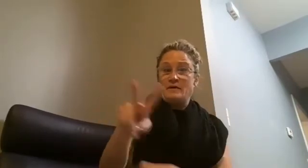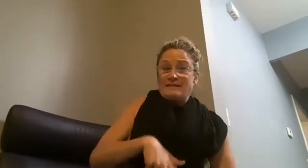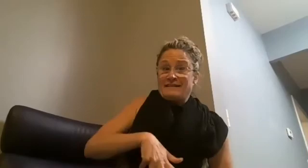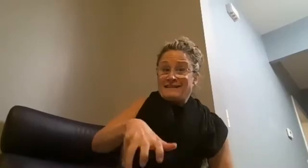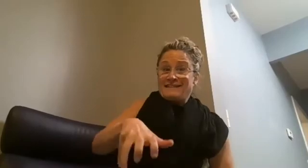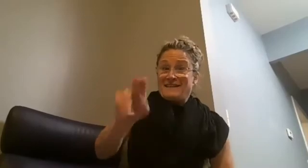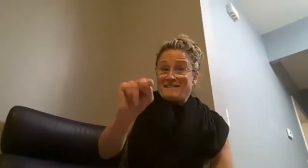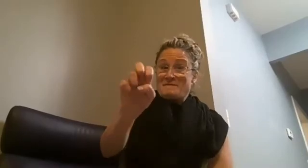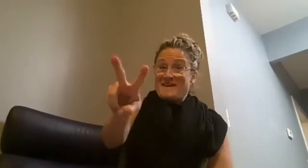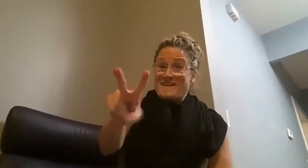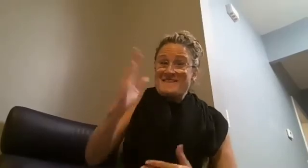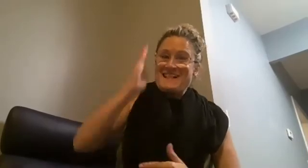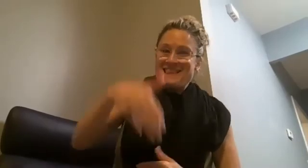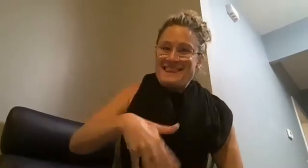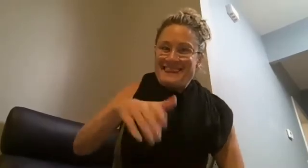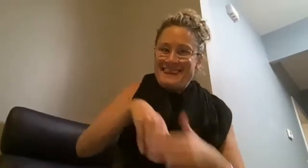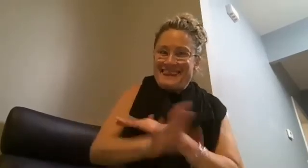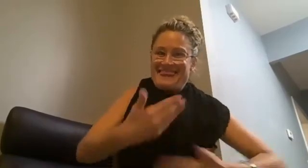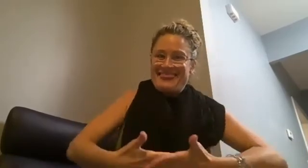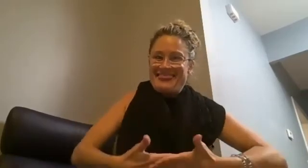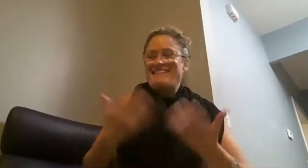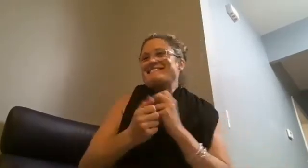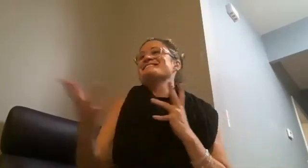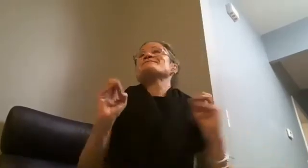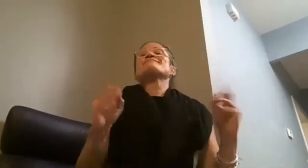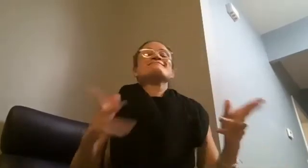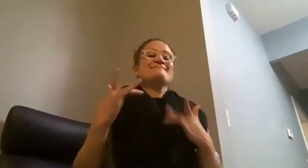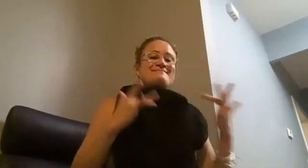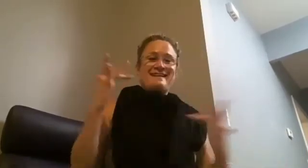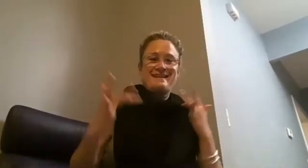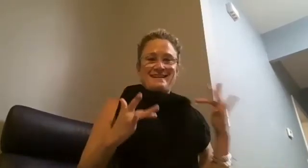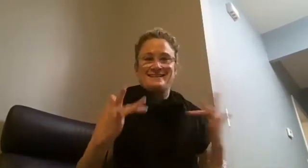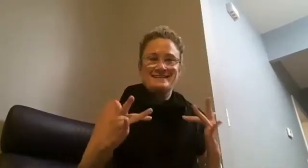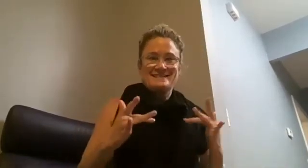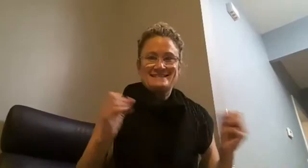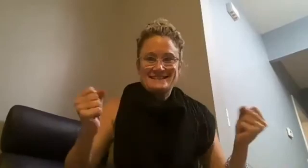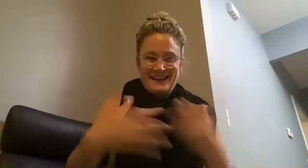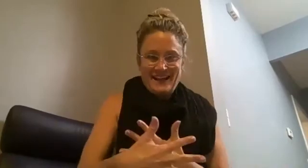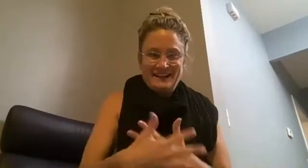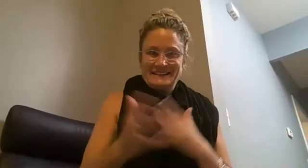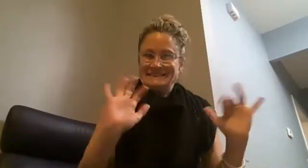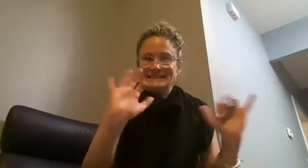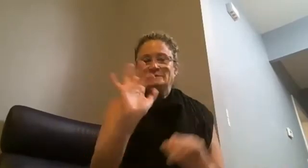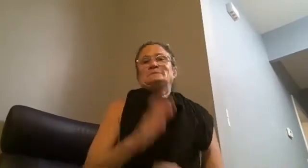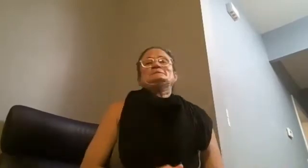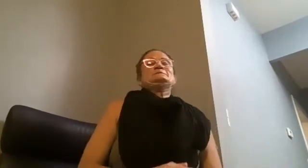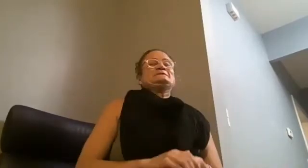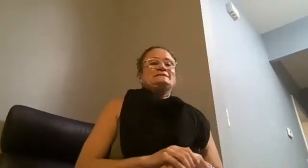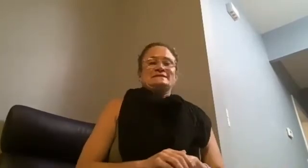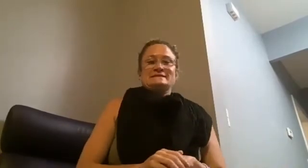that. And it's an exciting and really scary time to kind of go into that. But here's